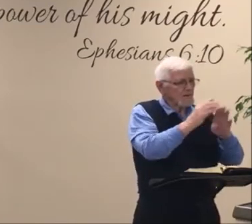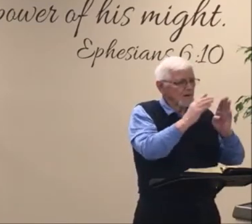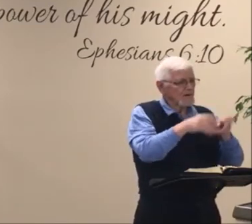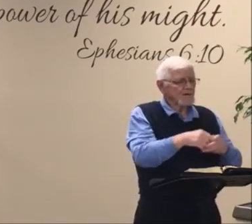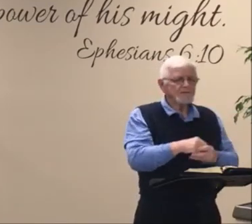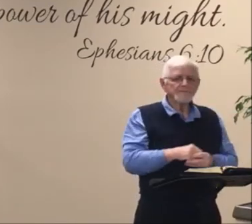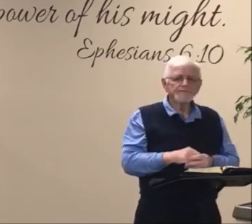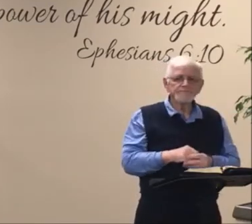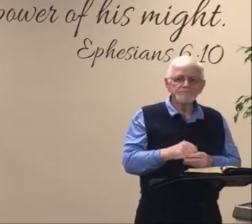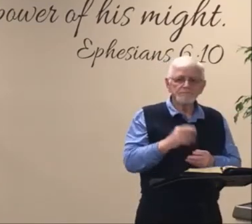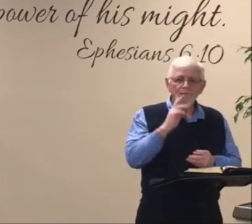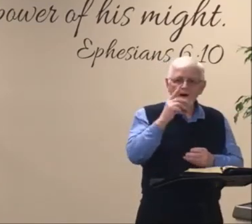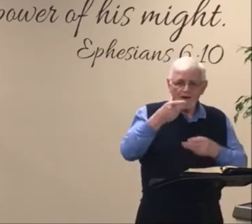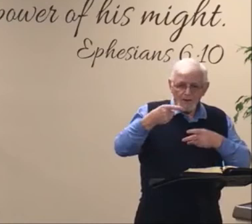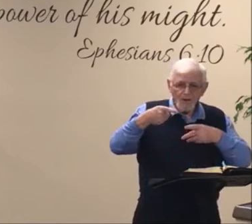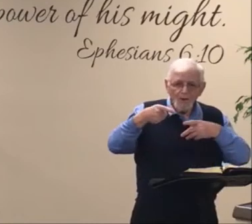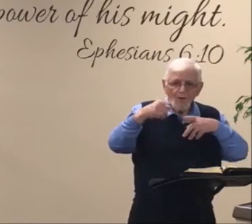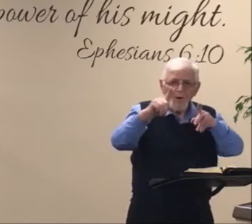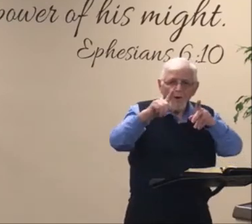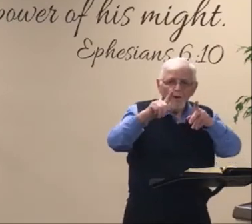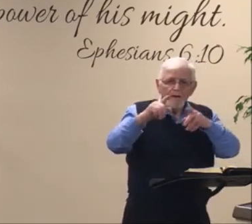Are you going God's way this morning?